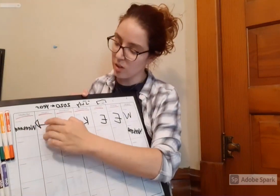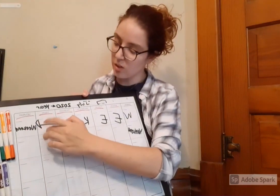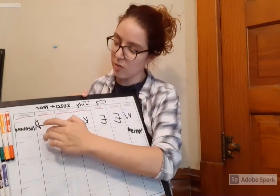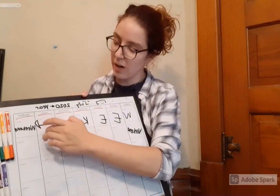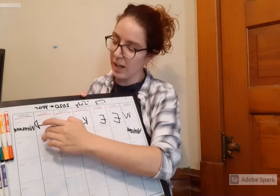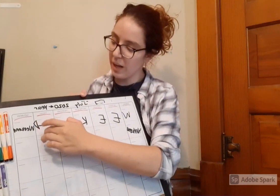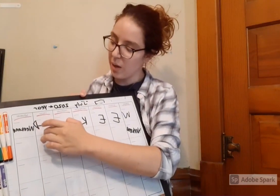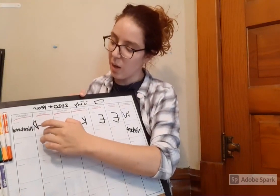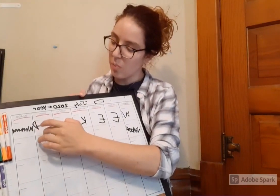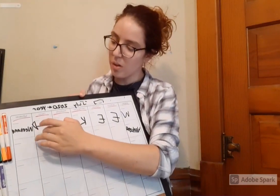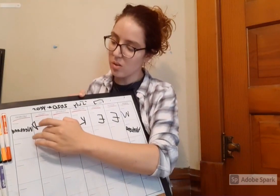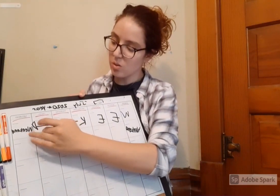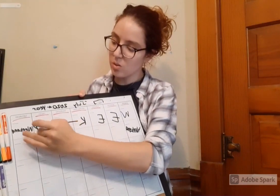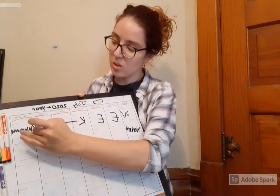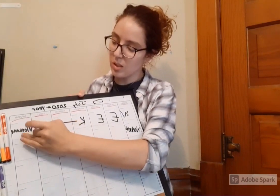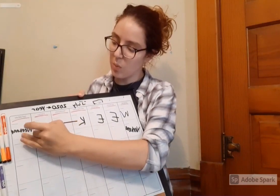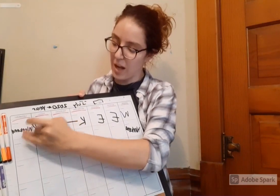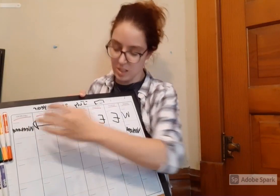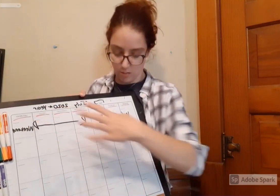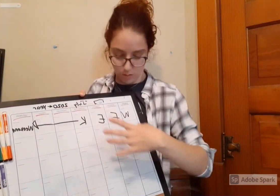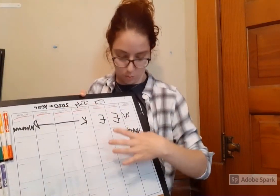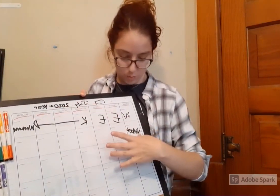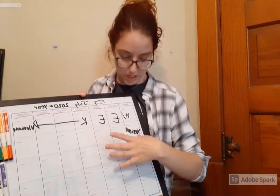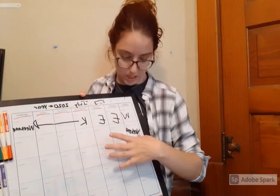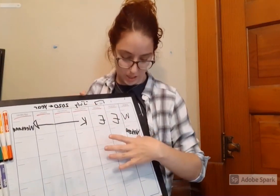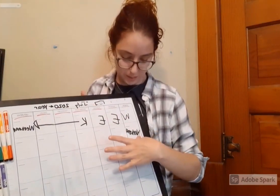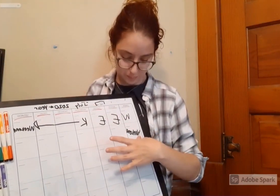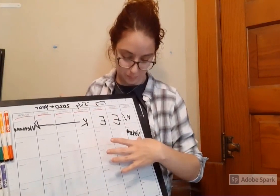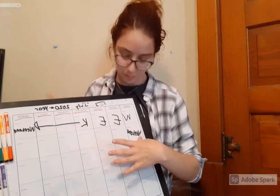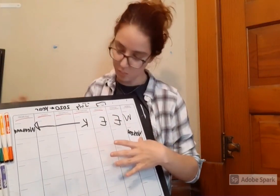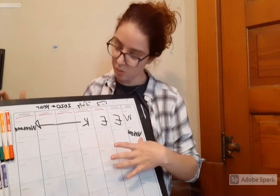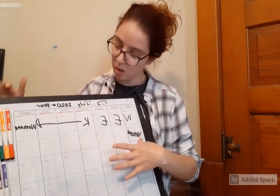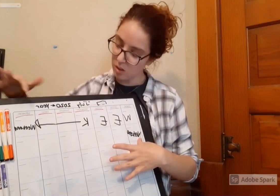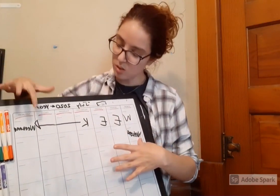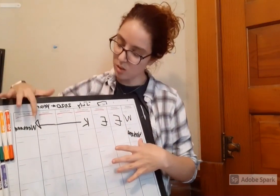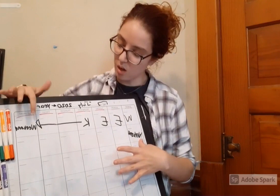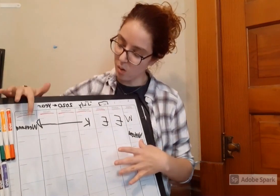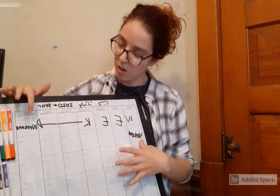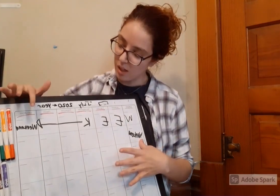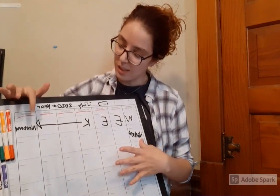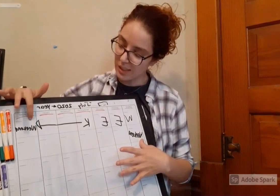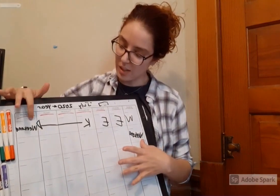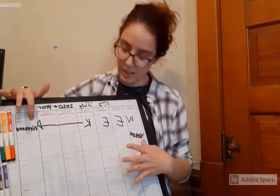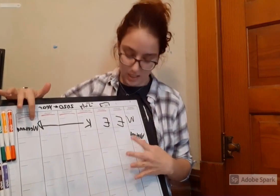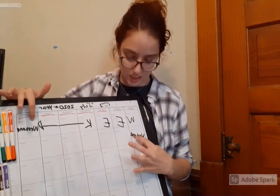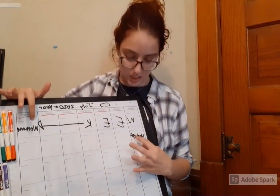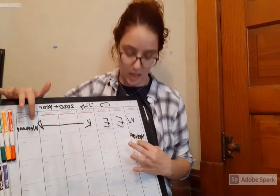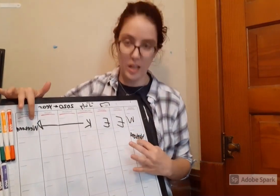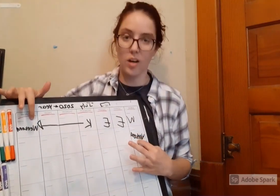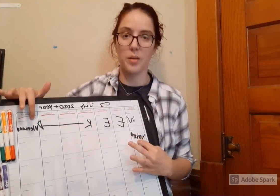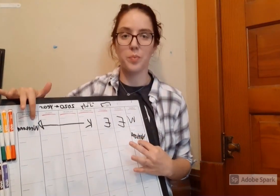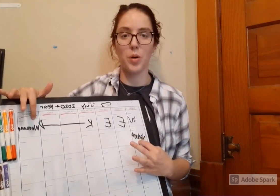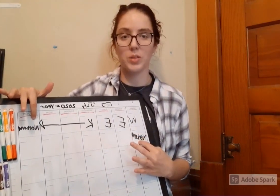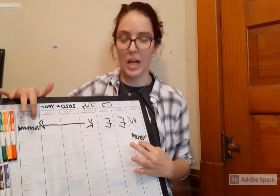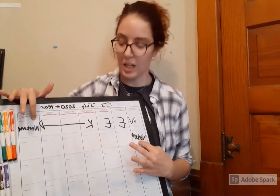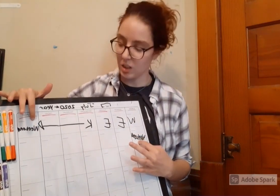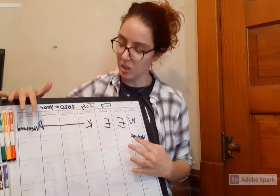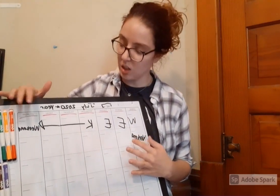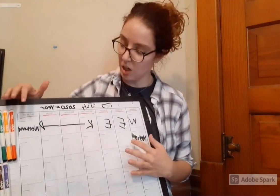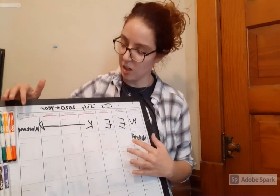on Friday, but it's also just the ends of the week. So Saturday and Sunday on most calendars are the